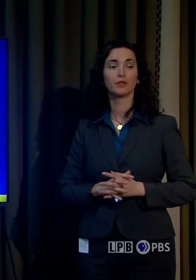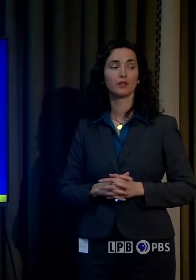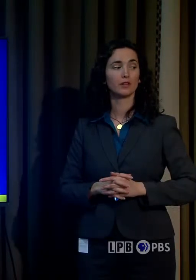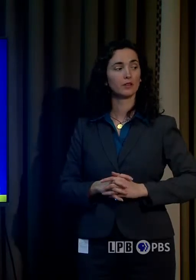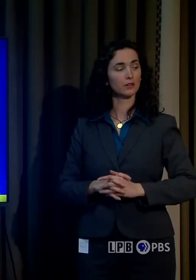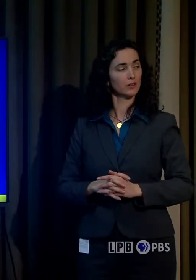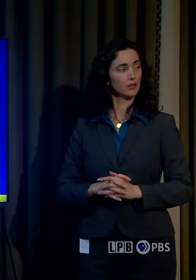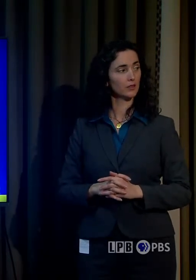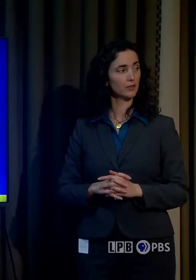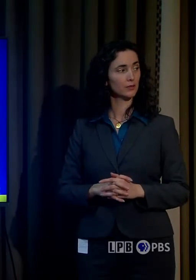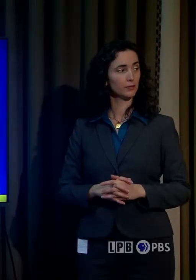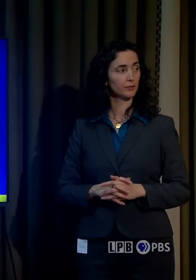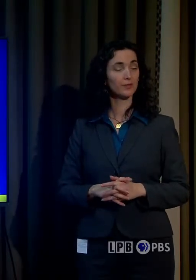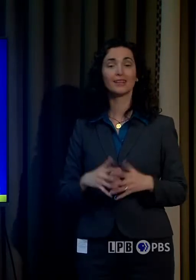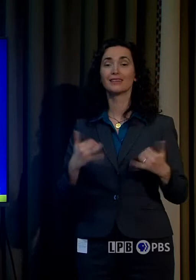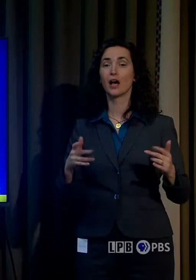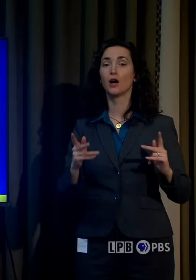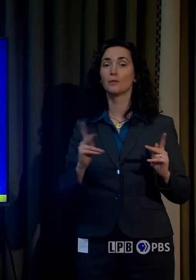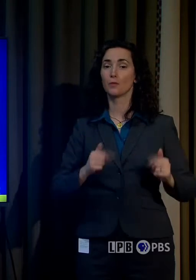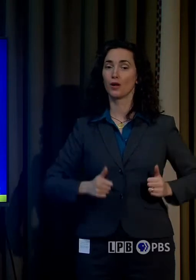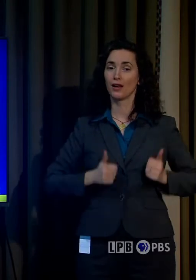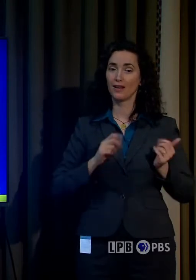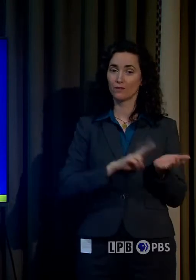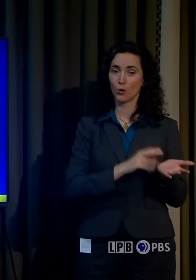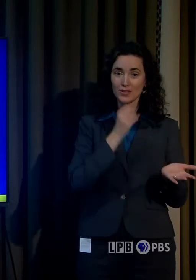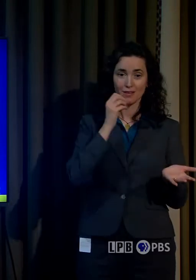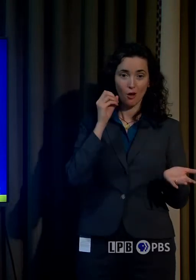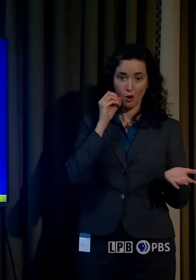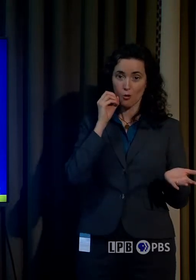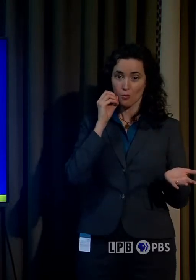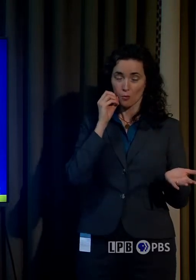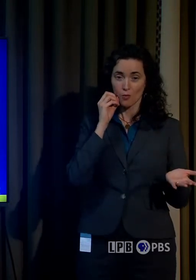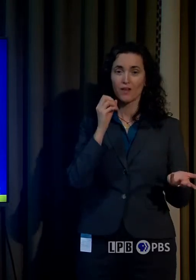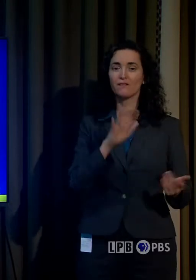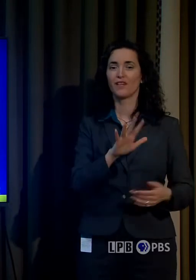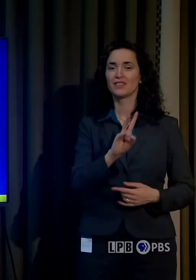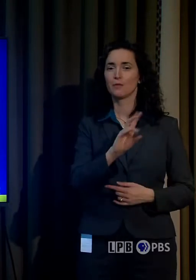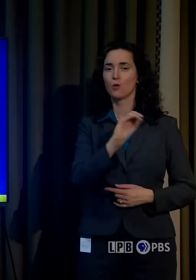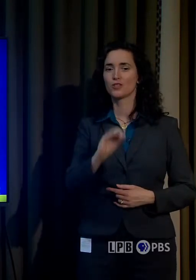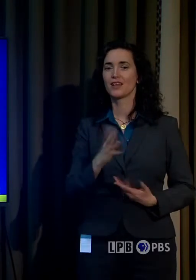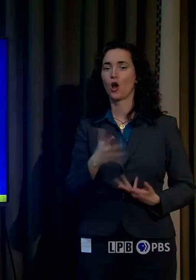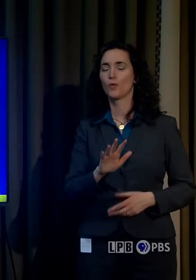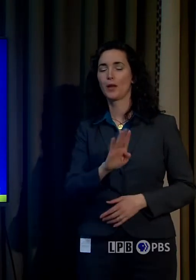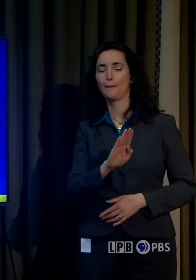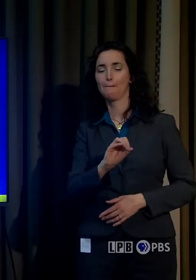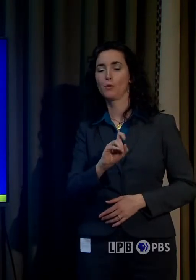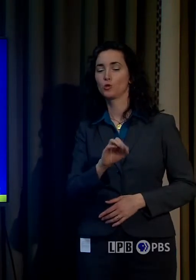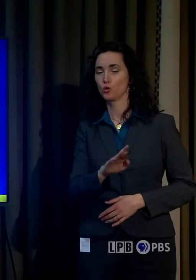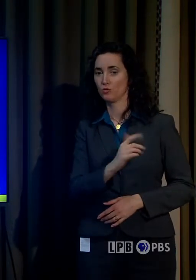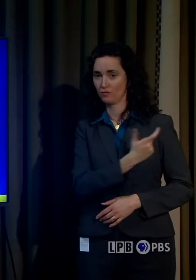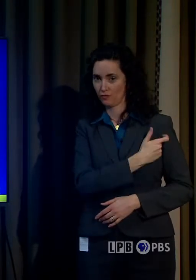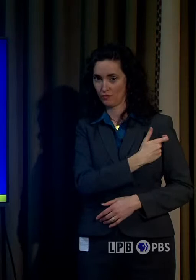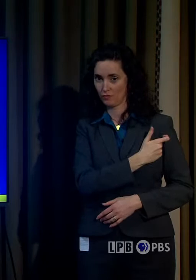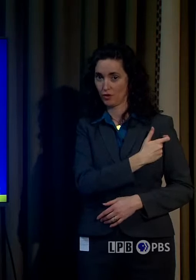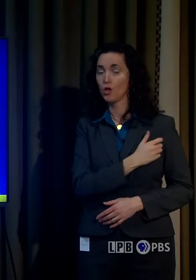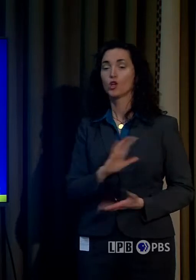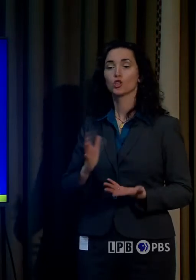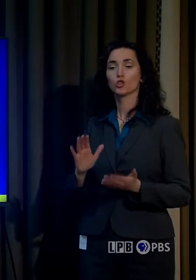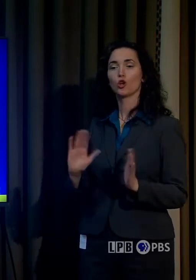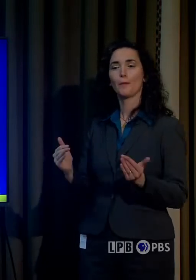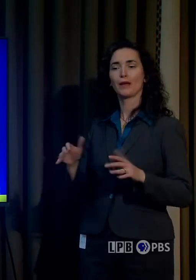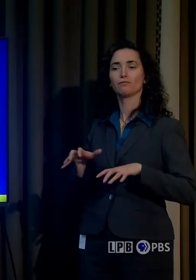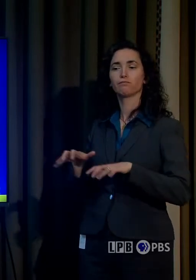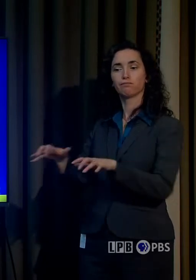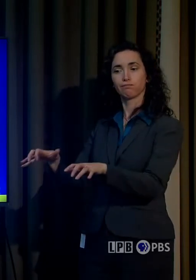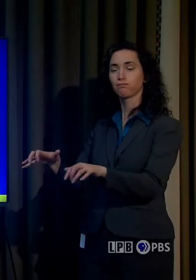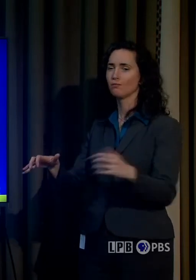you, 57% right now of nursing home residents in Louisiana are boosted. That's significantly more than the general population, but not